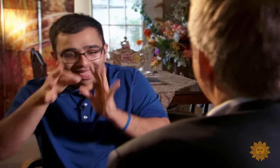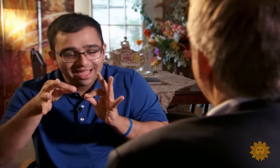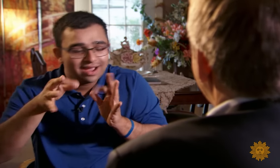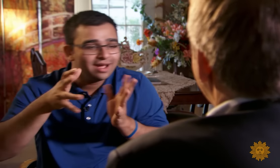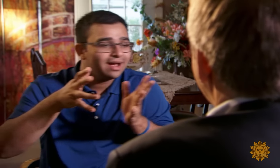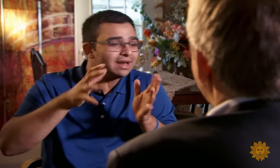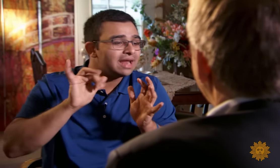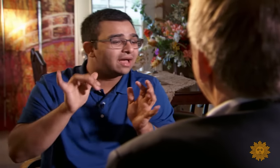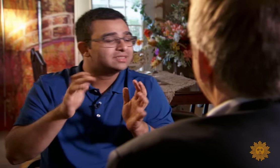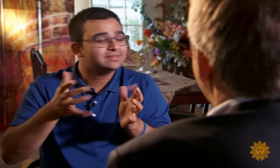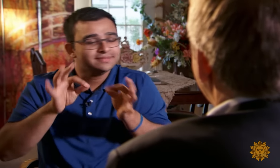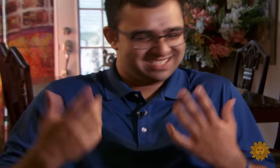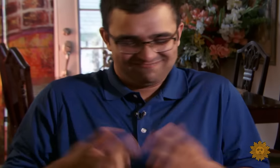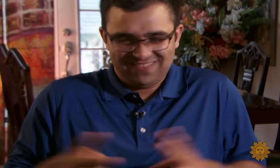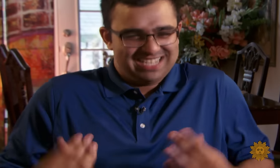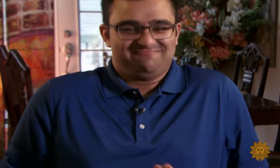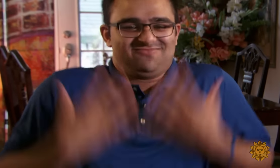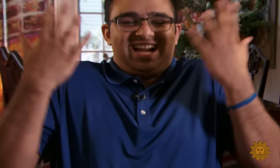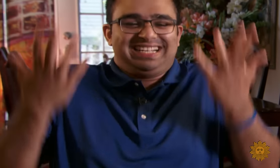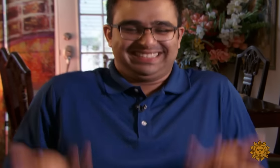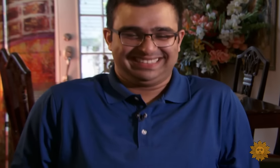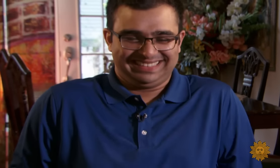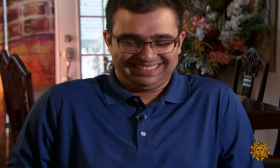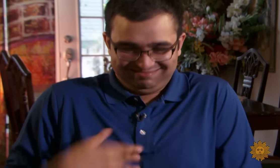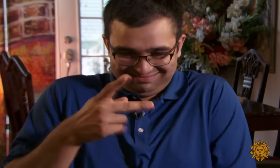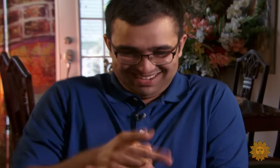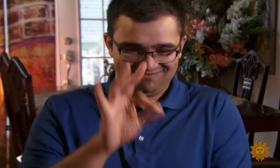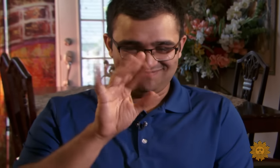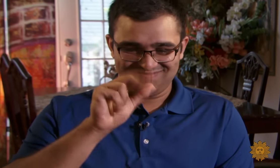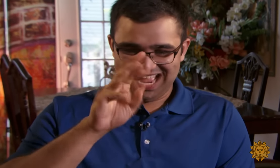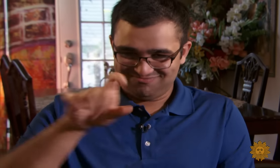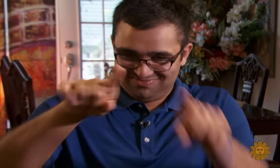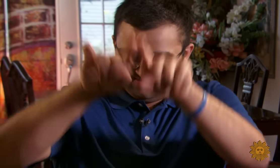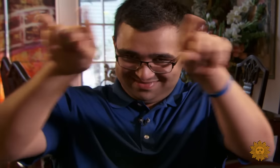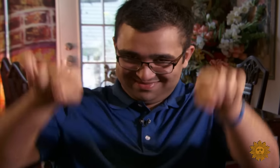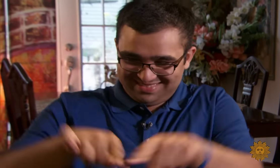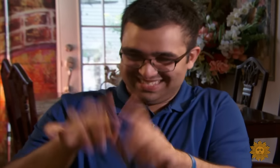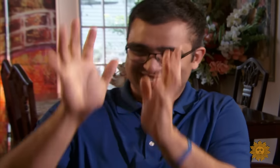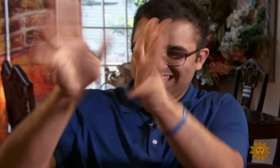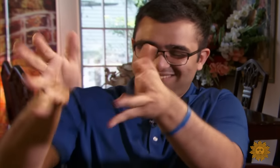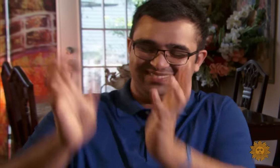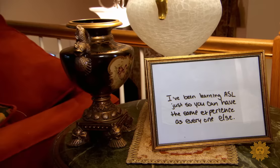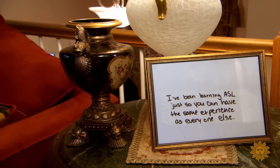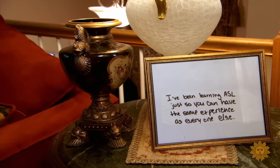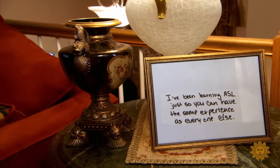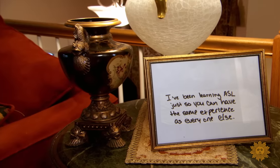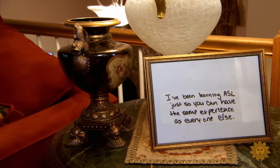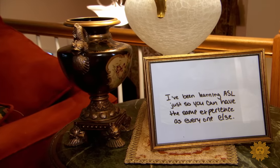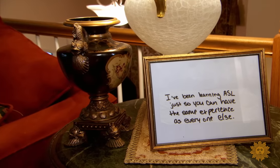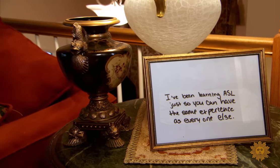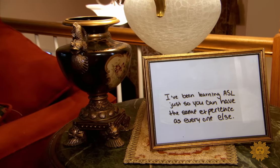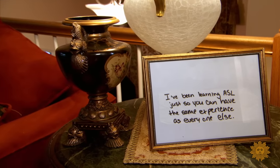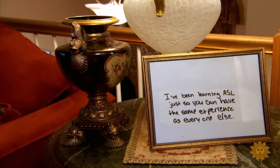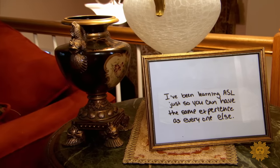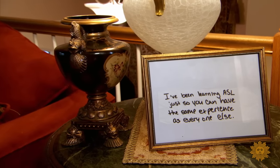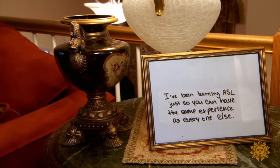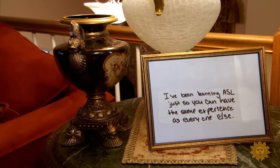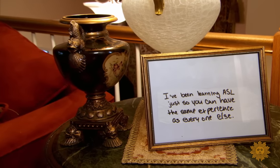even saved the note. It's something that was very inspirational, so I wanted to keep it in the frame. Sometimes, customer